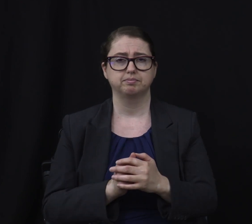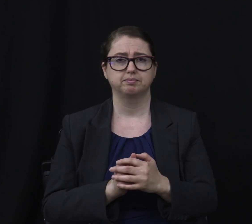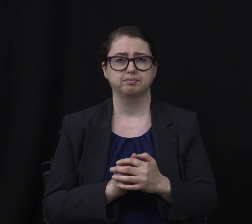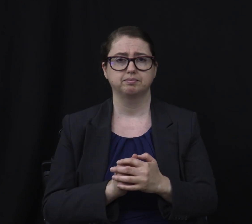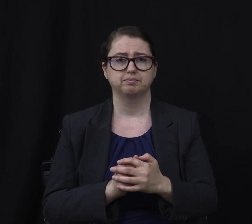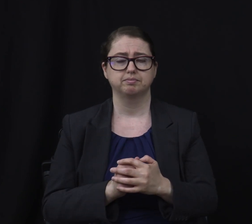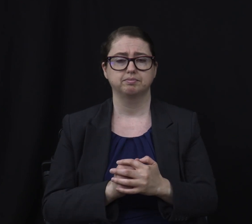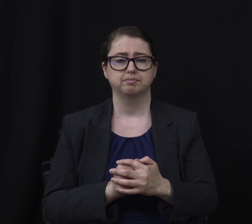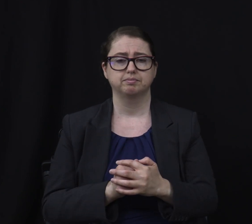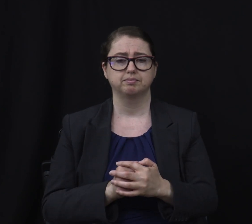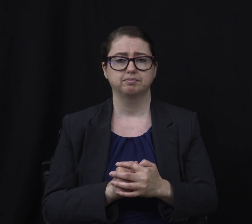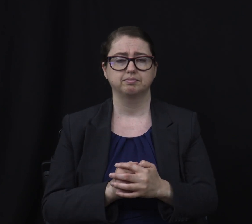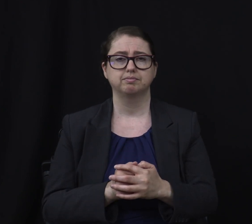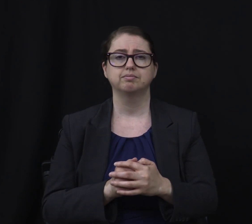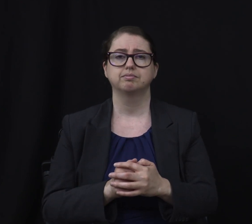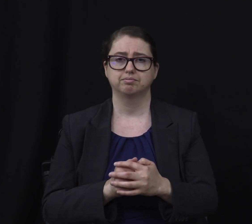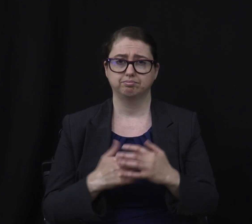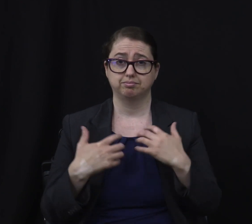Courage.